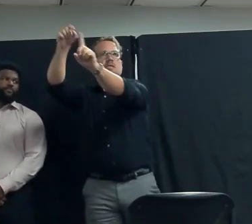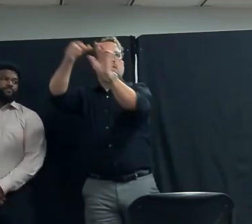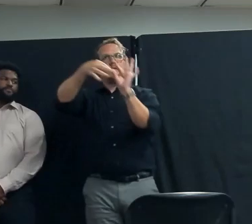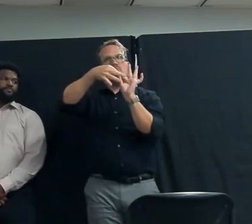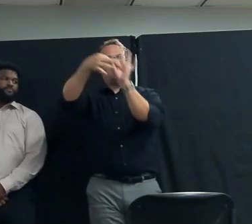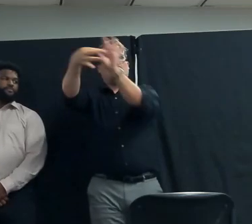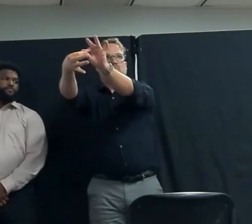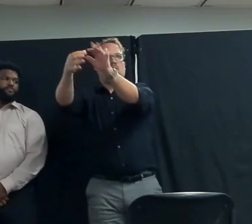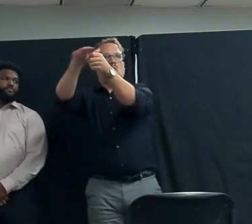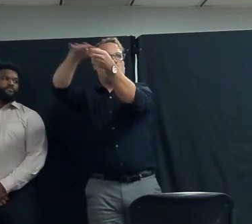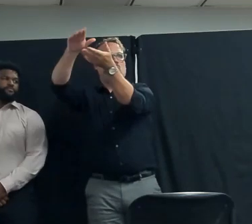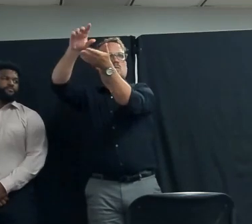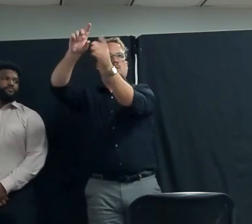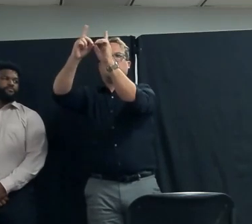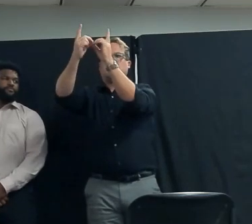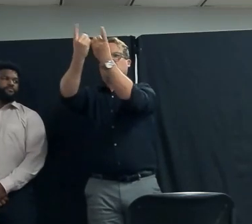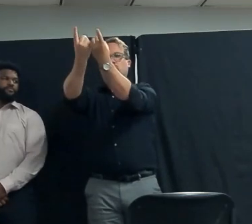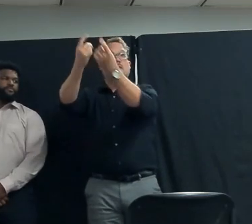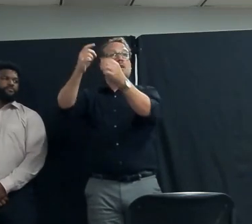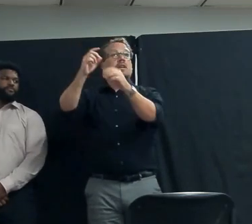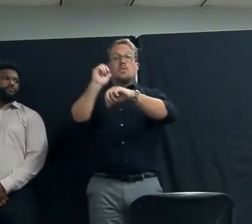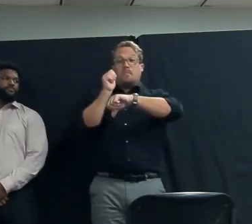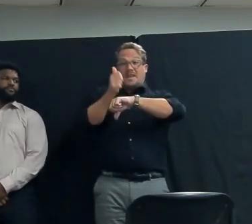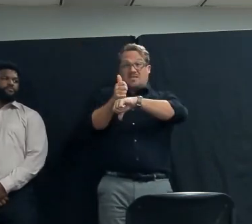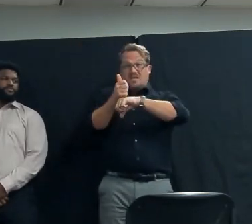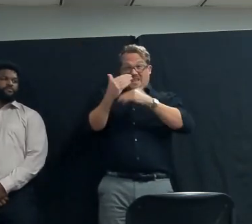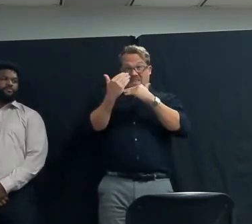And based on lack of growth,